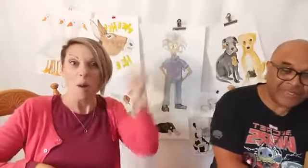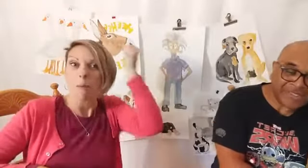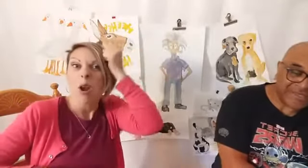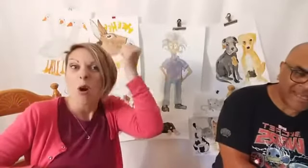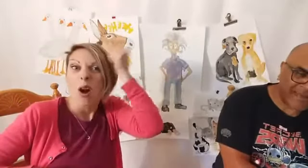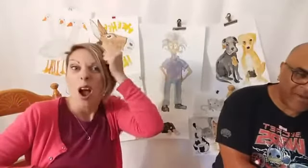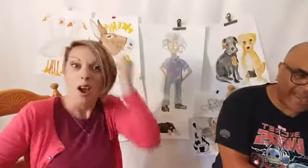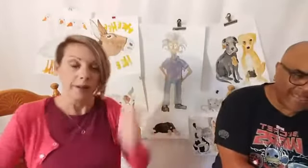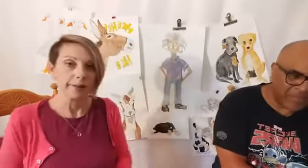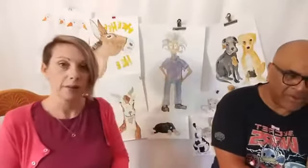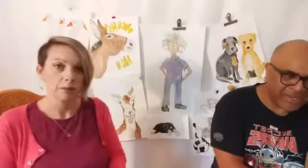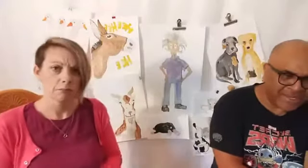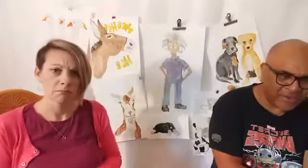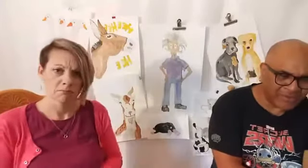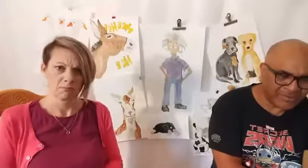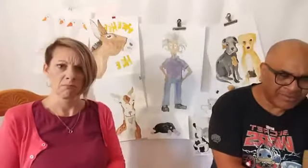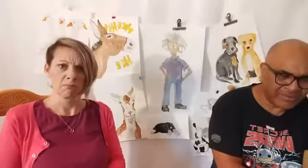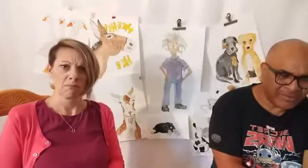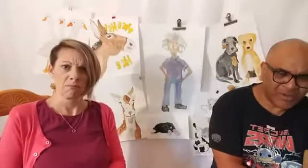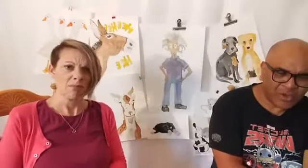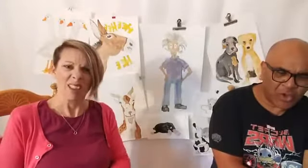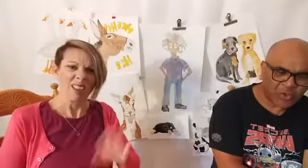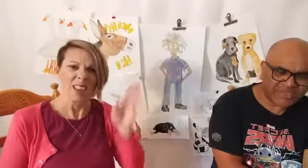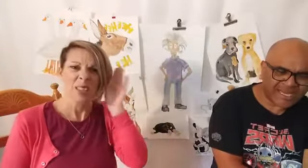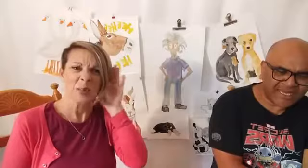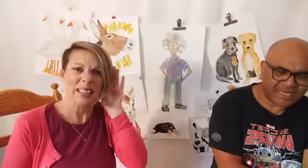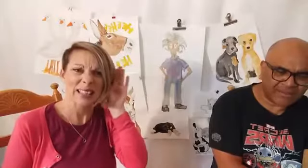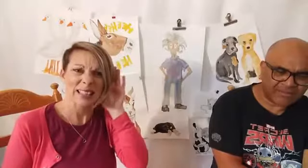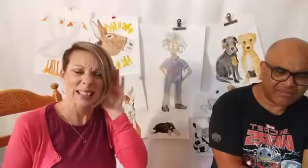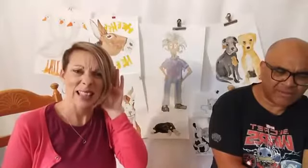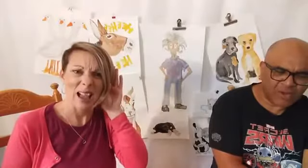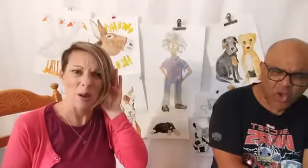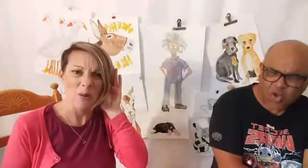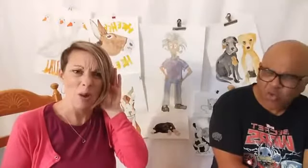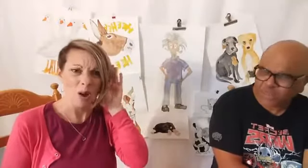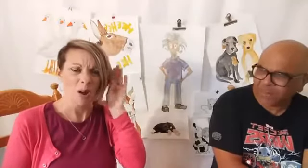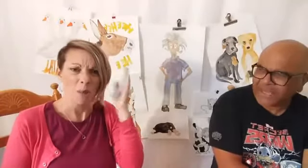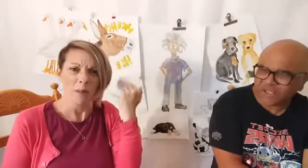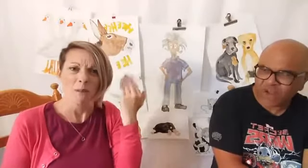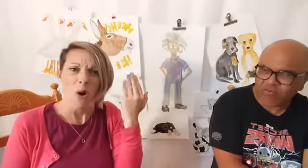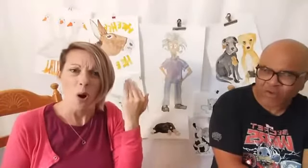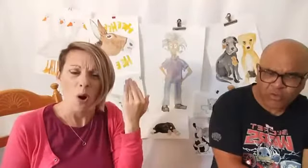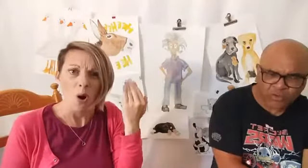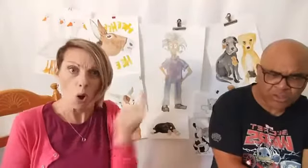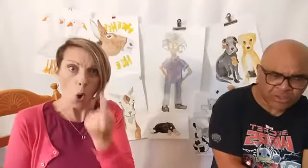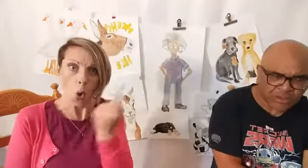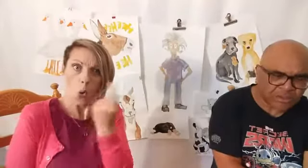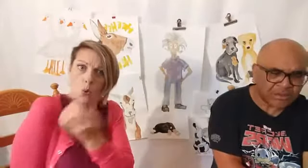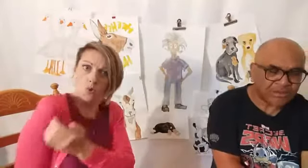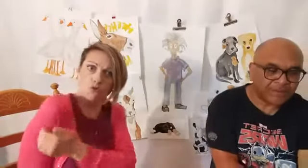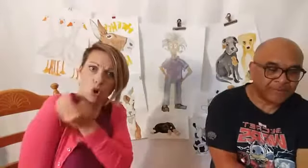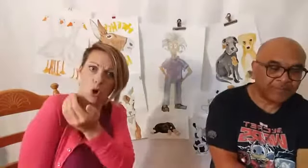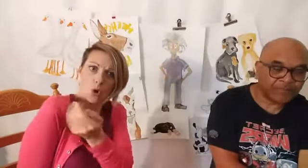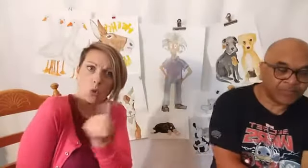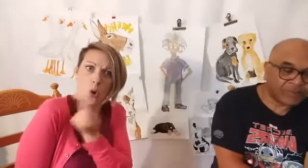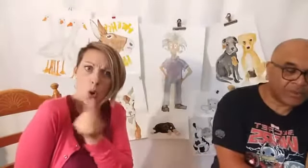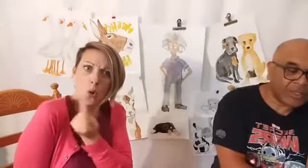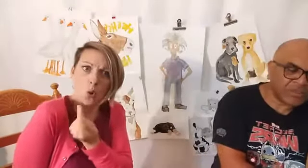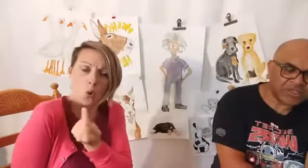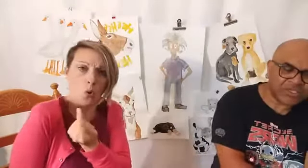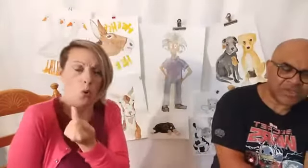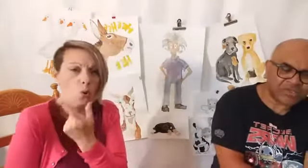This didn't sound like any bird he knew. Who was saying it? Who was being so rude?